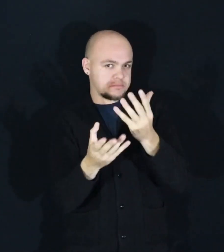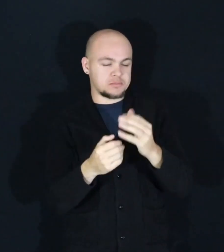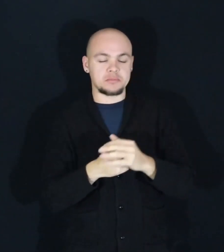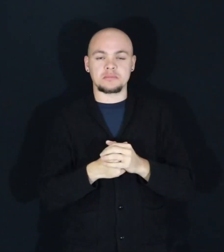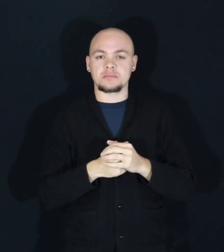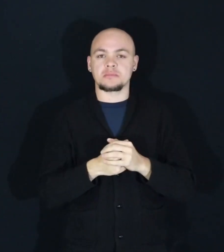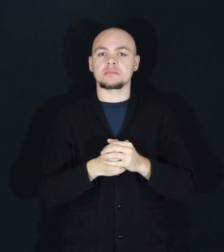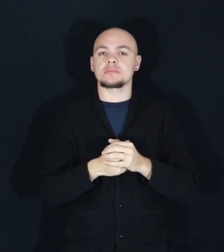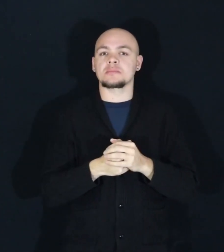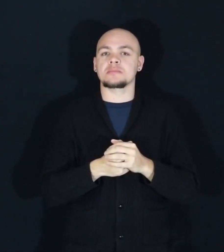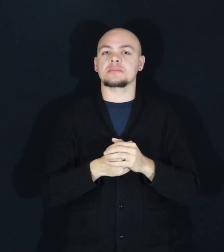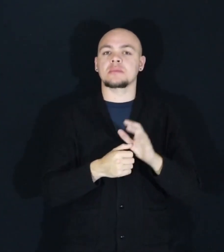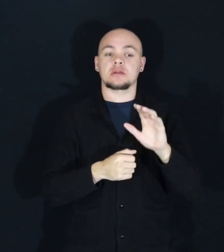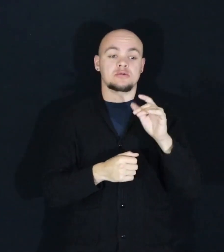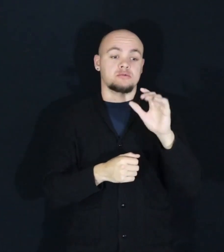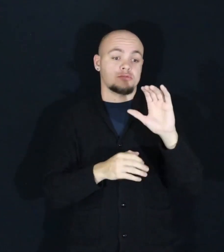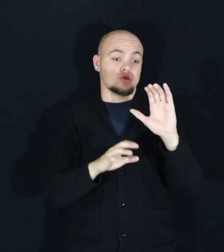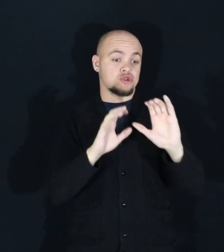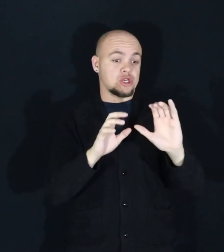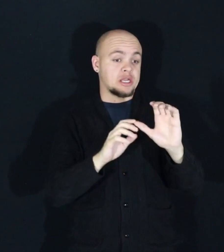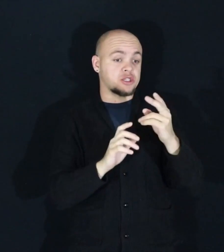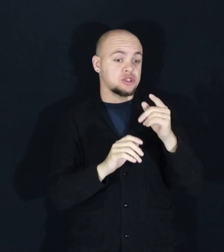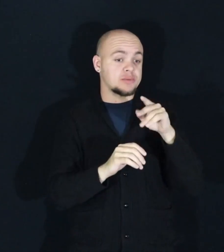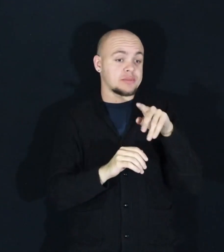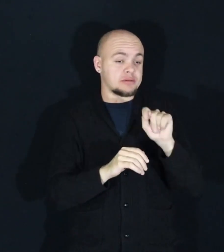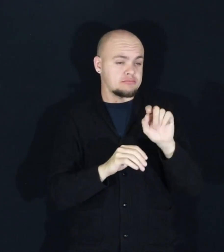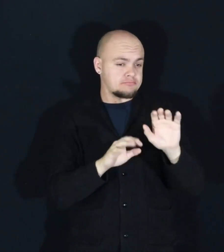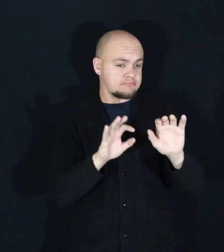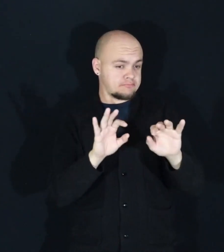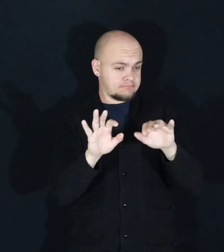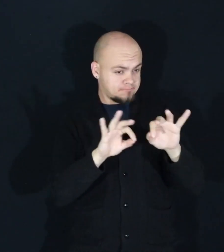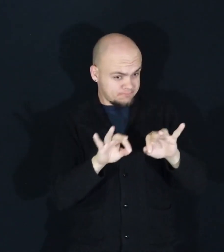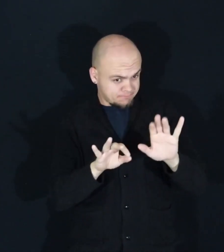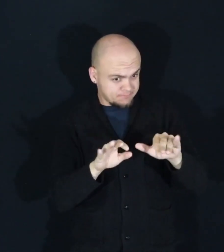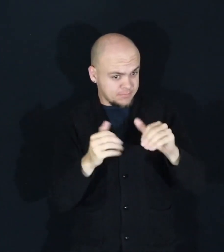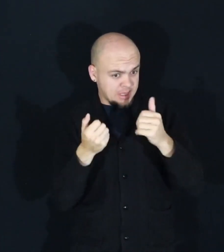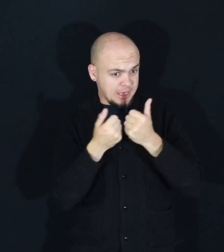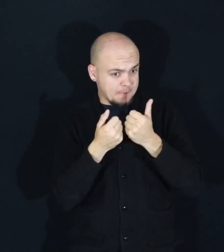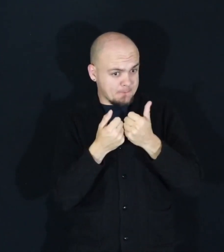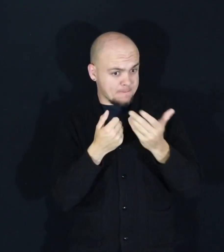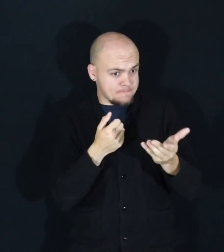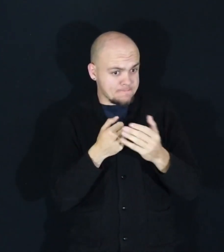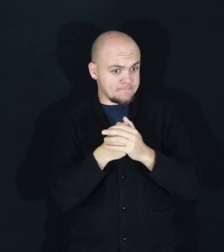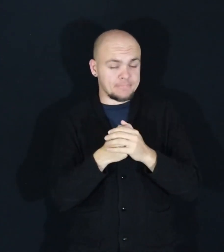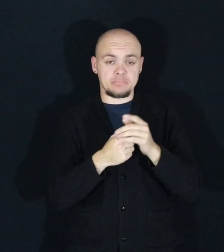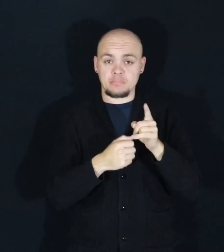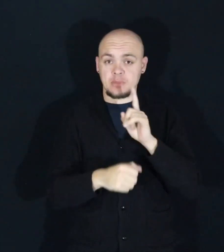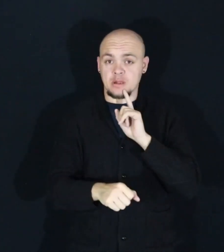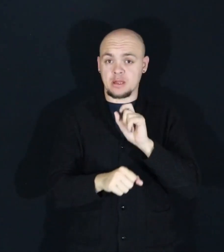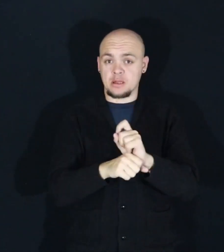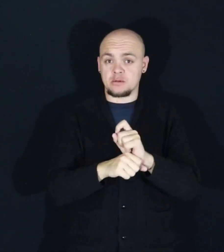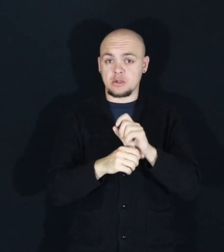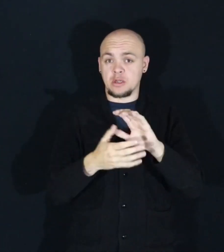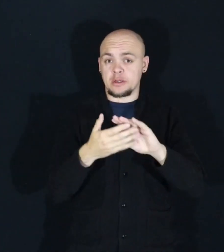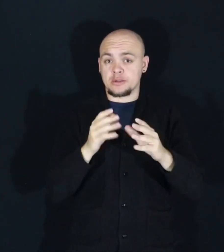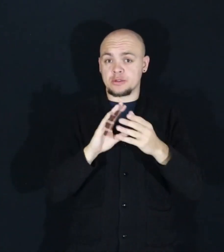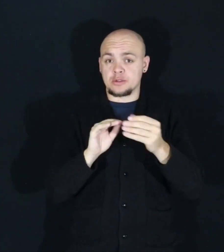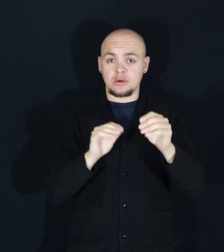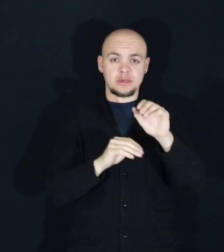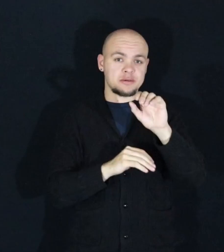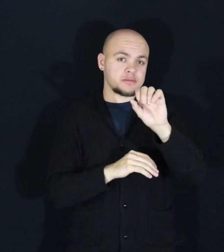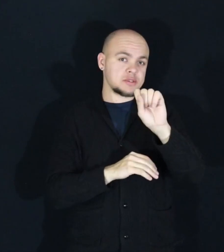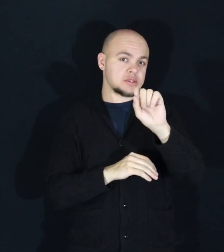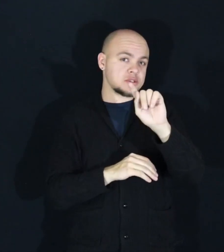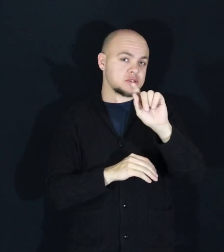So I told ChatGPT about my game and asked it to come up with a story. And it literally gave me the story of Stardew Valley,